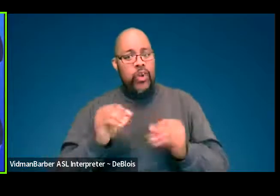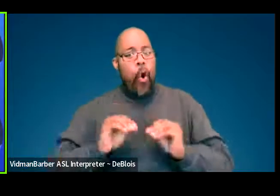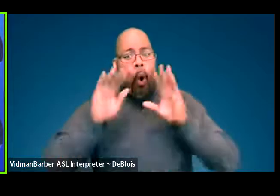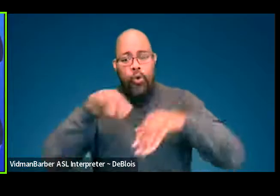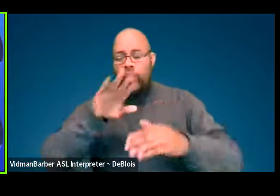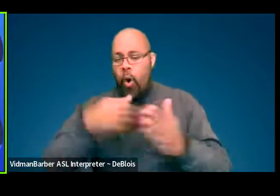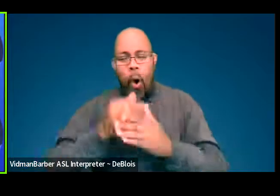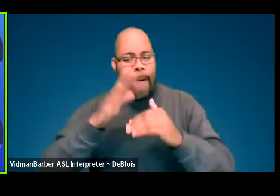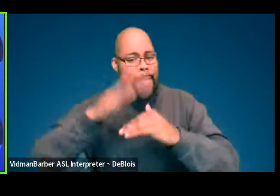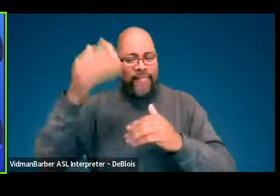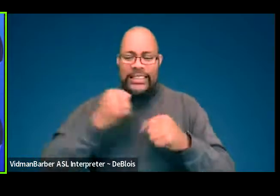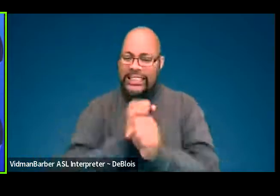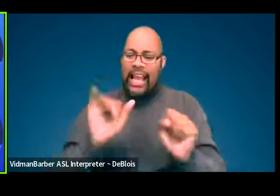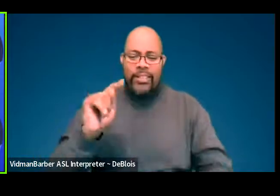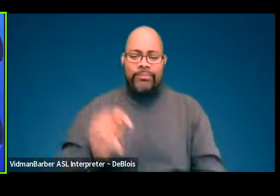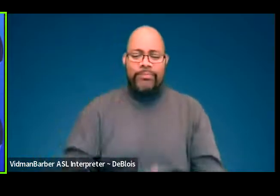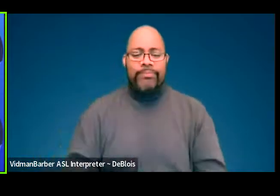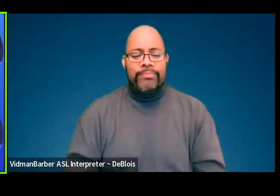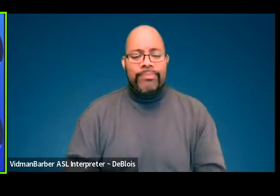above.